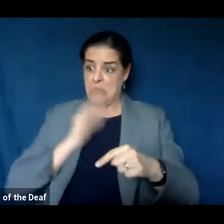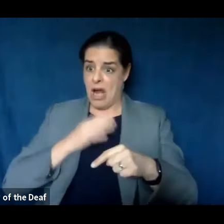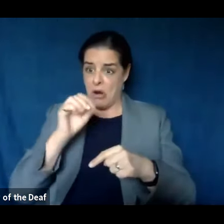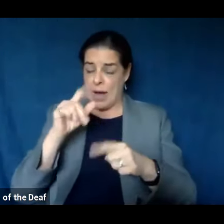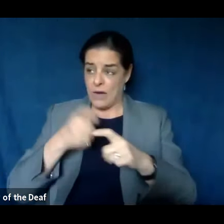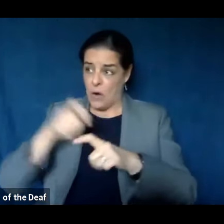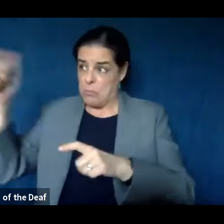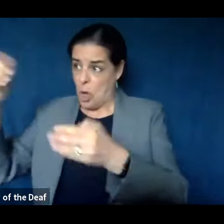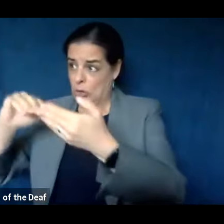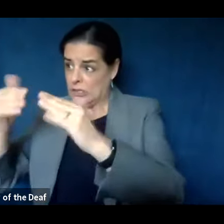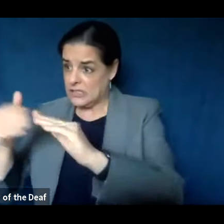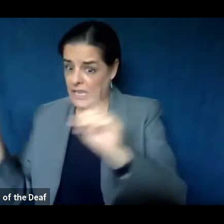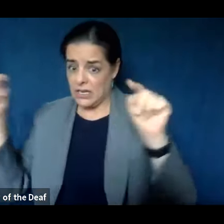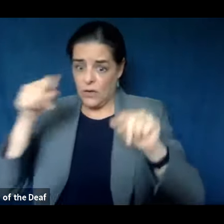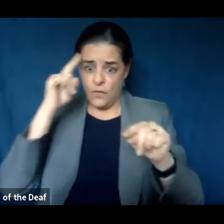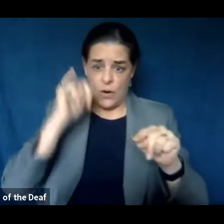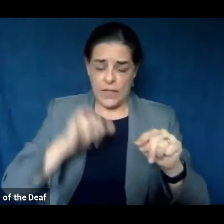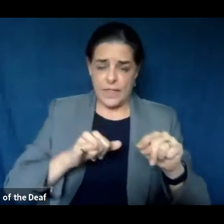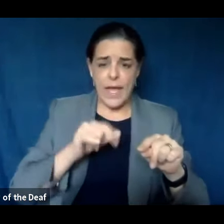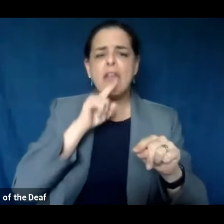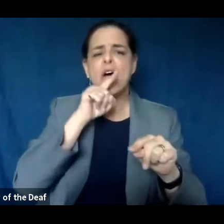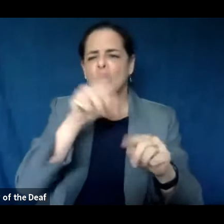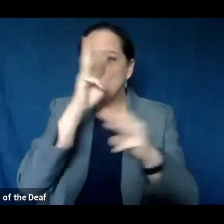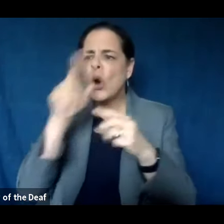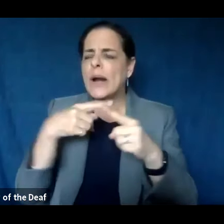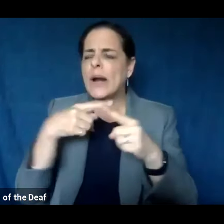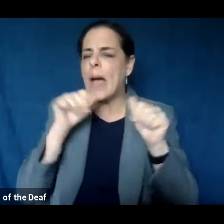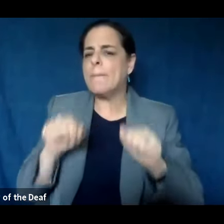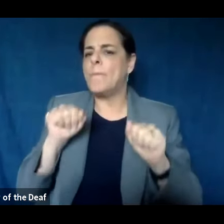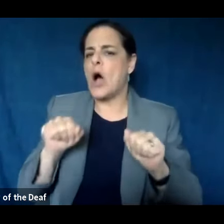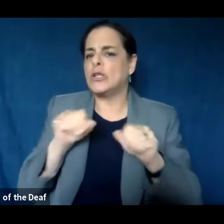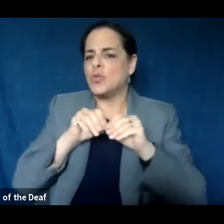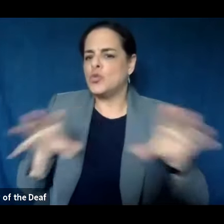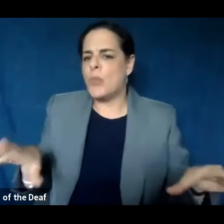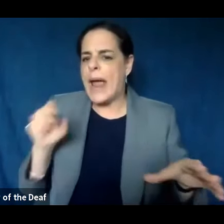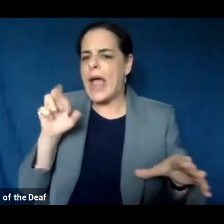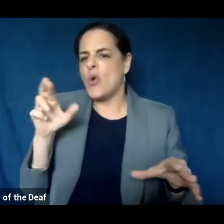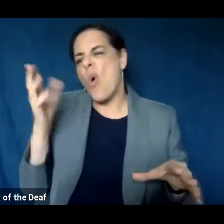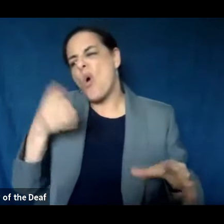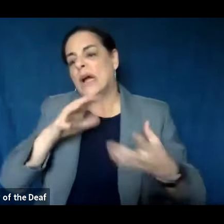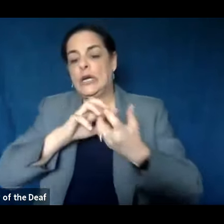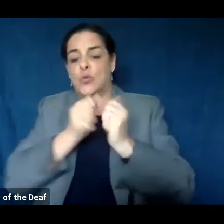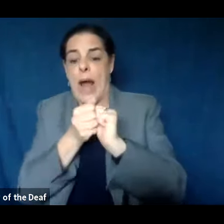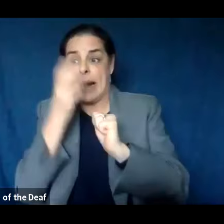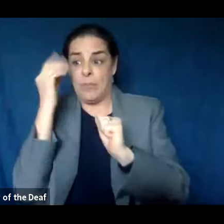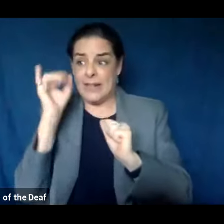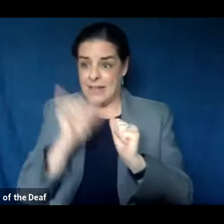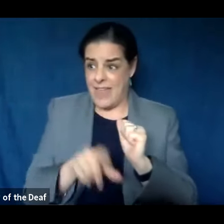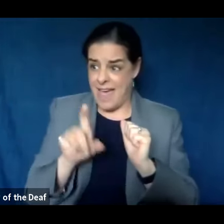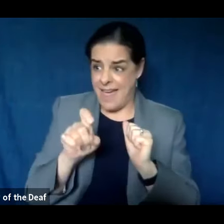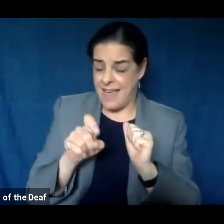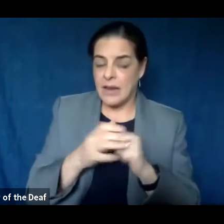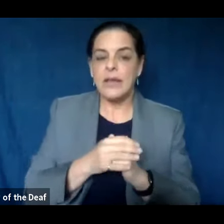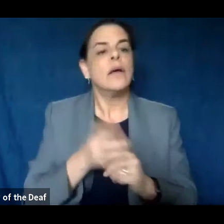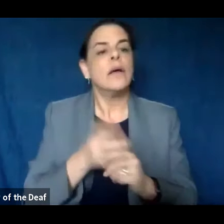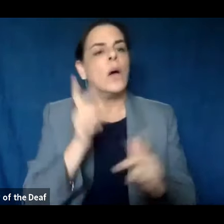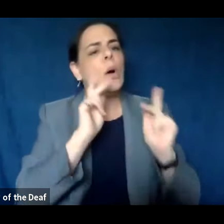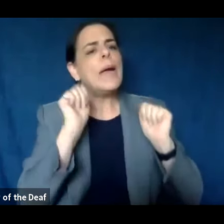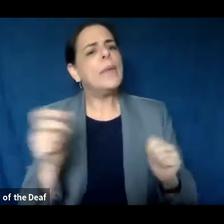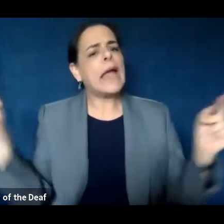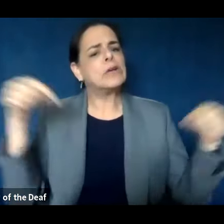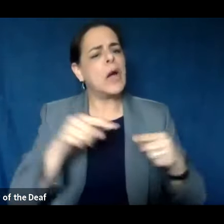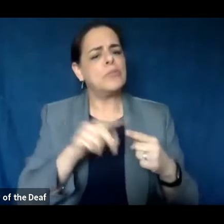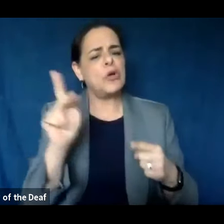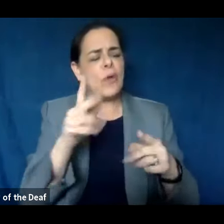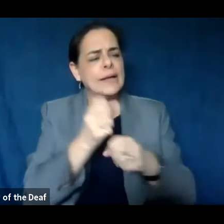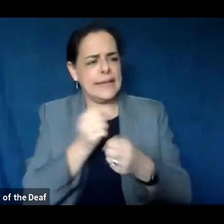Are you worried about possible spread of disease / crowding because of this? Yeah, people certainly can travel to Knox County to